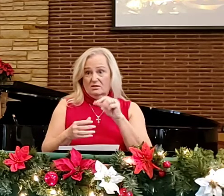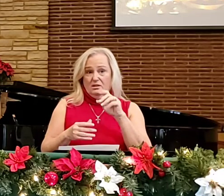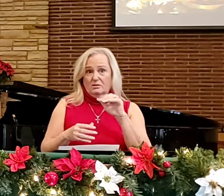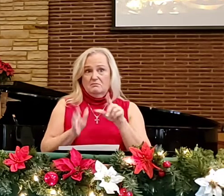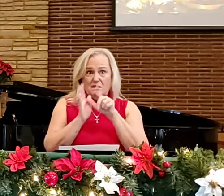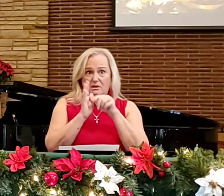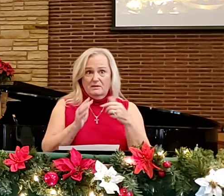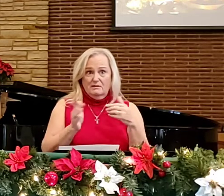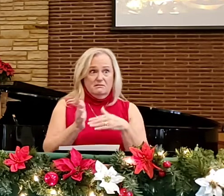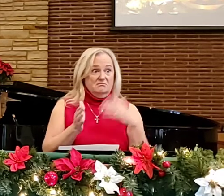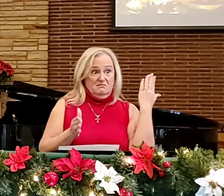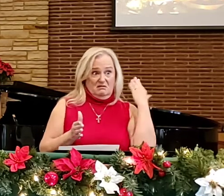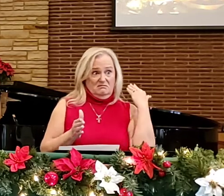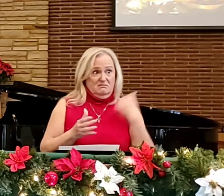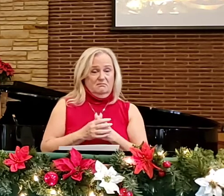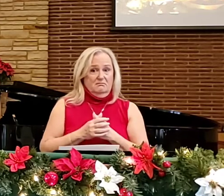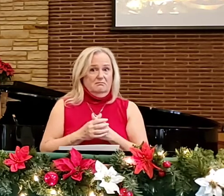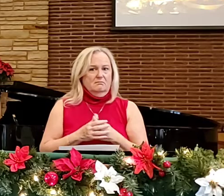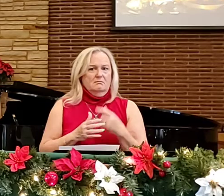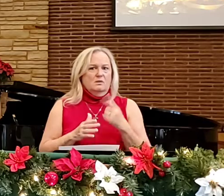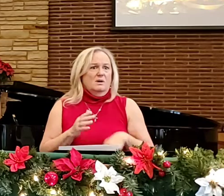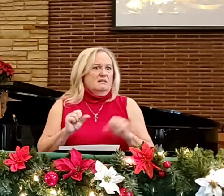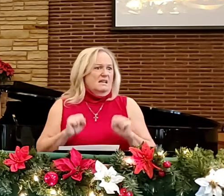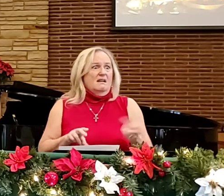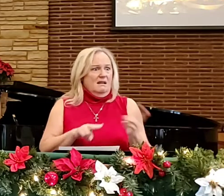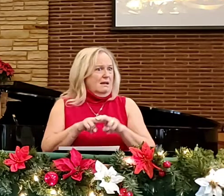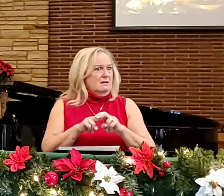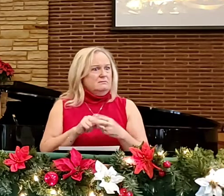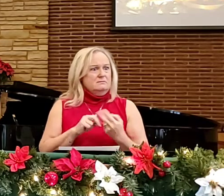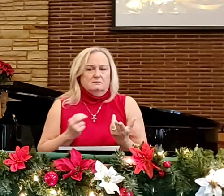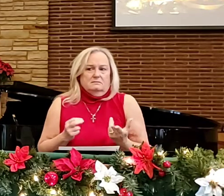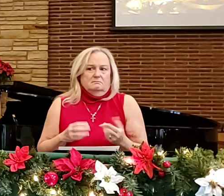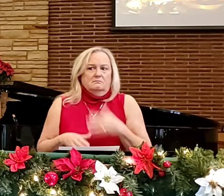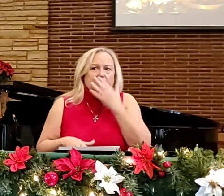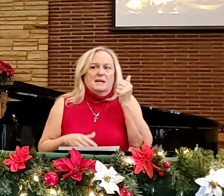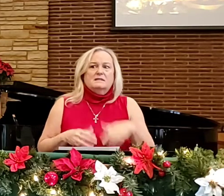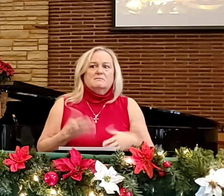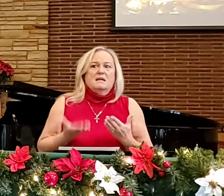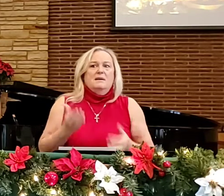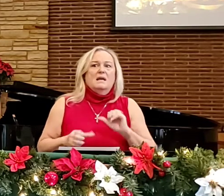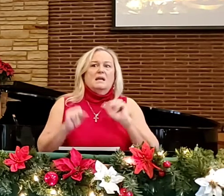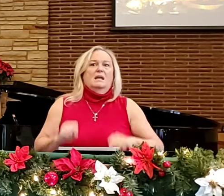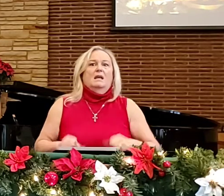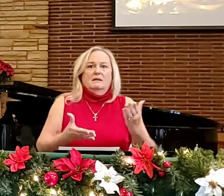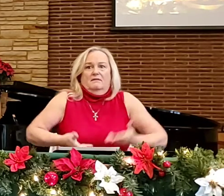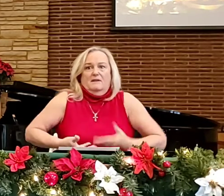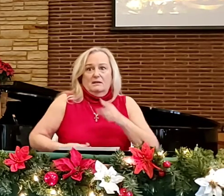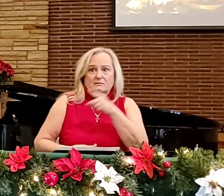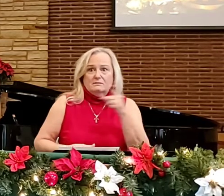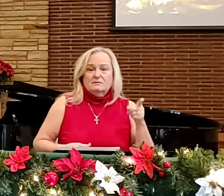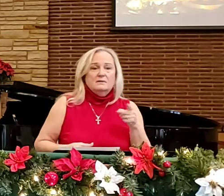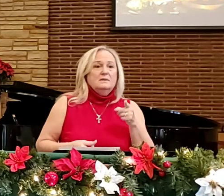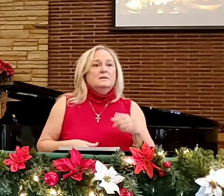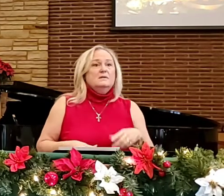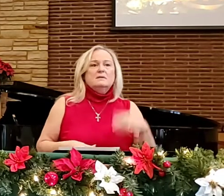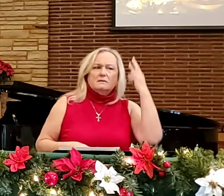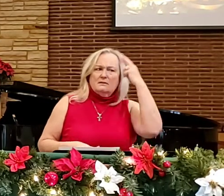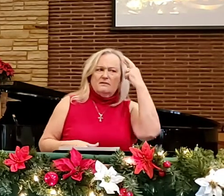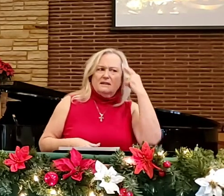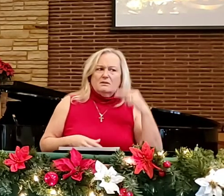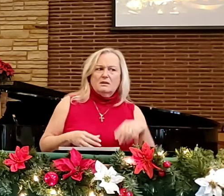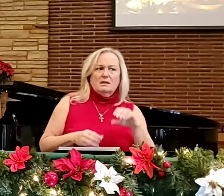moment ago. What else can I add? At best, perhaps I can invite you to reflect on